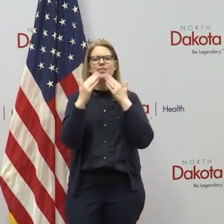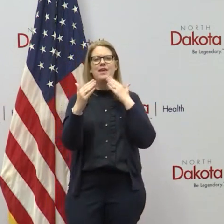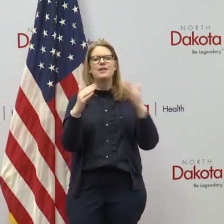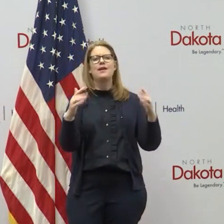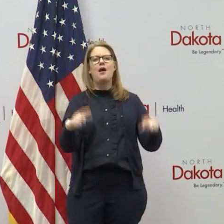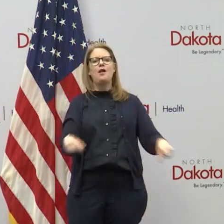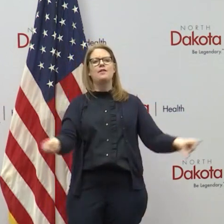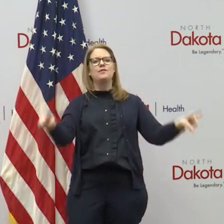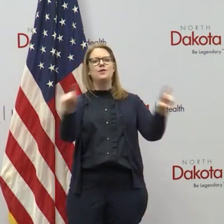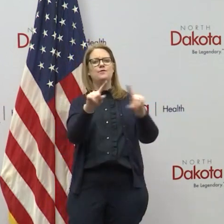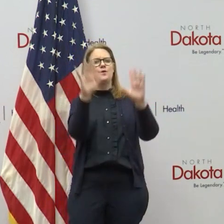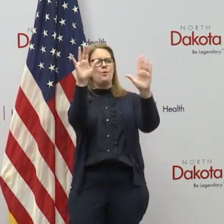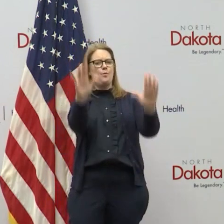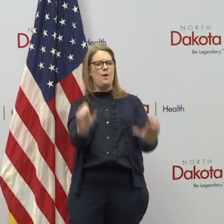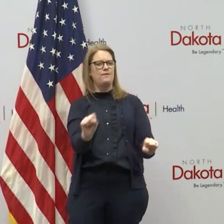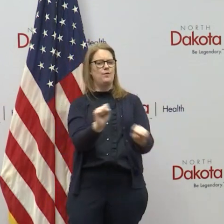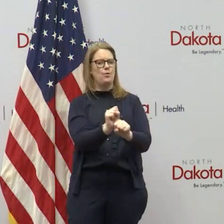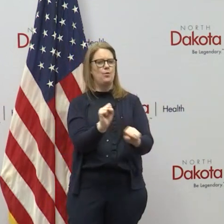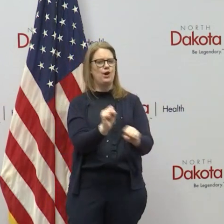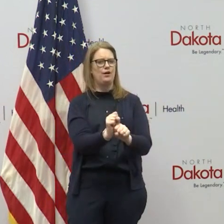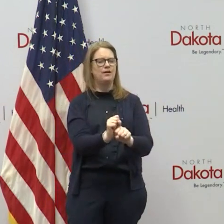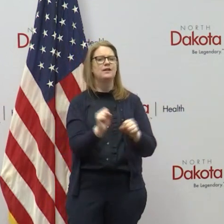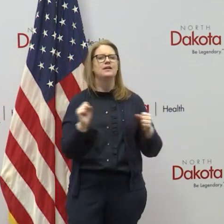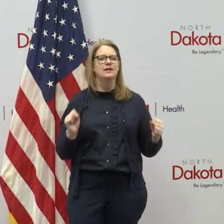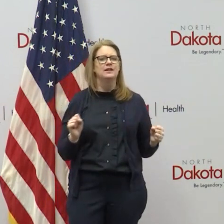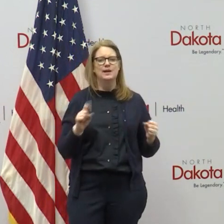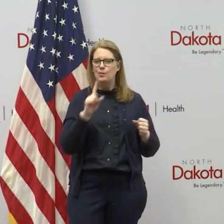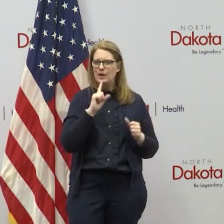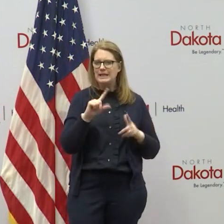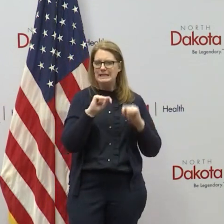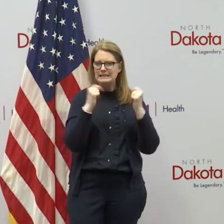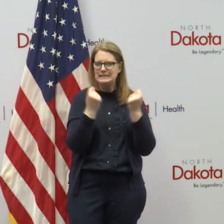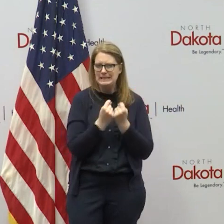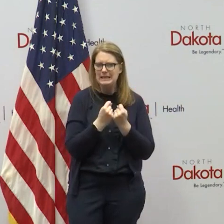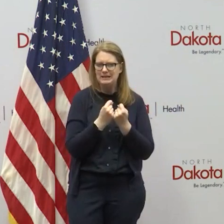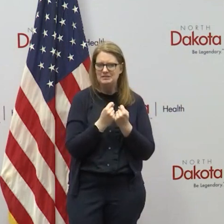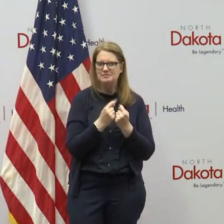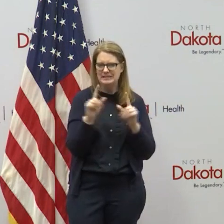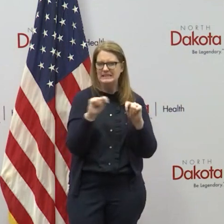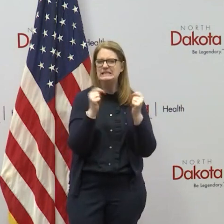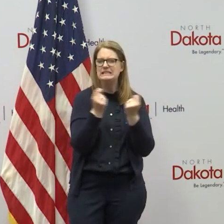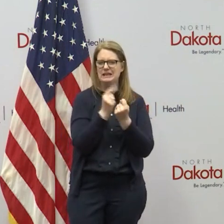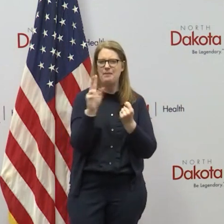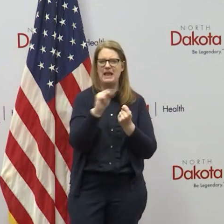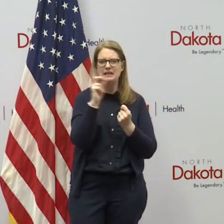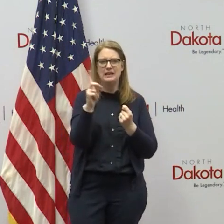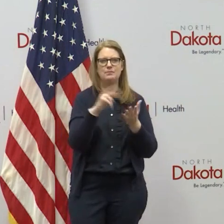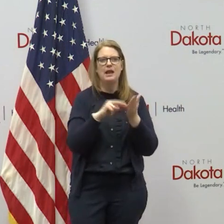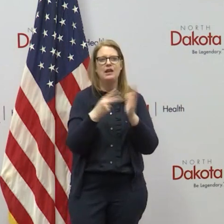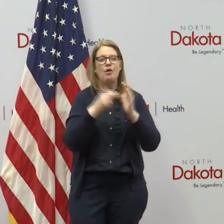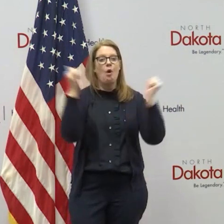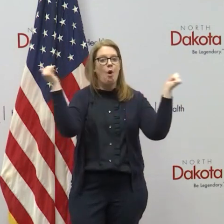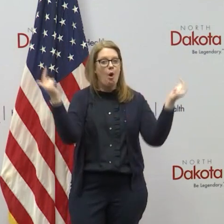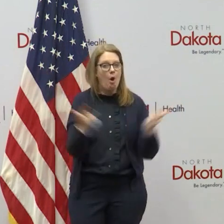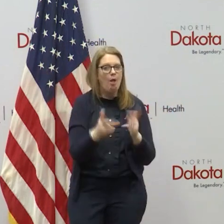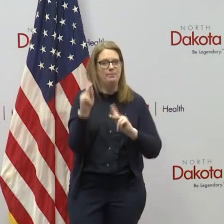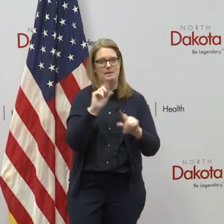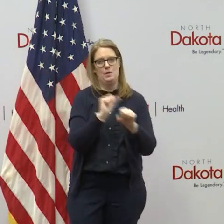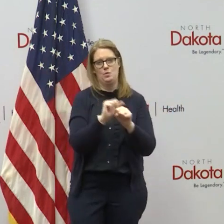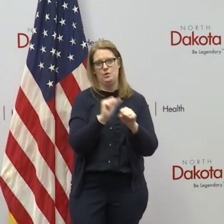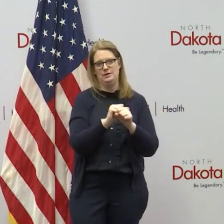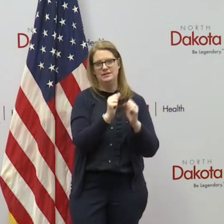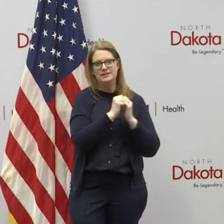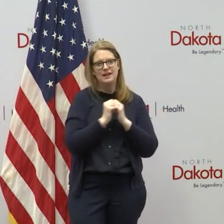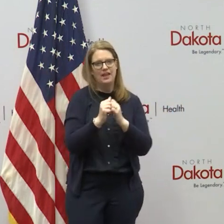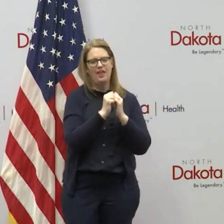great work during this. It's been a team effort, Team ND, the whole state working together. There's been so much North Dakota